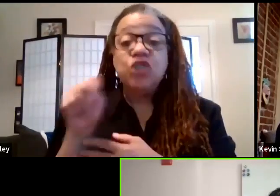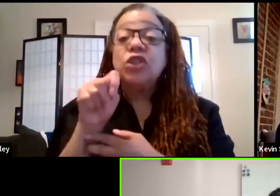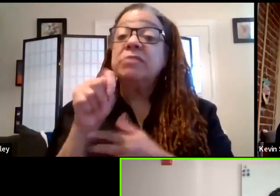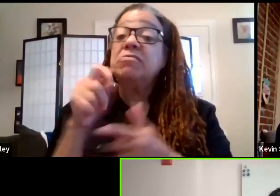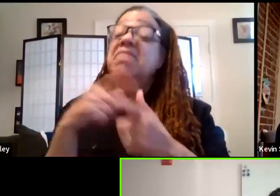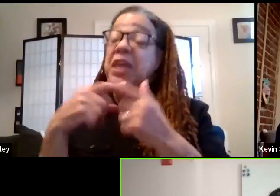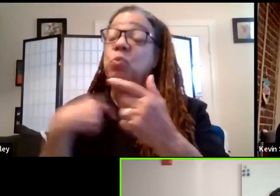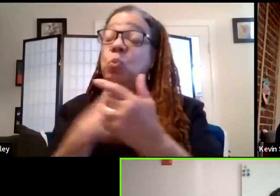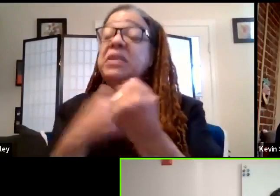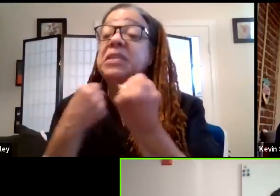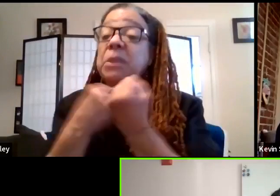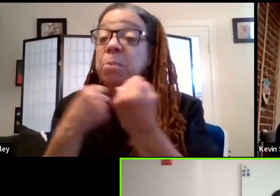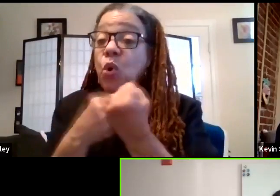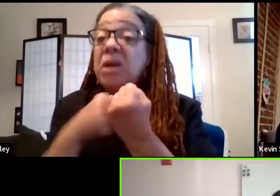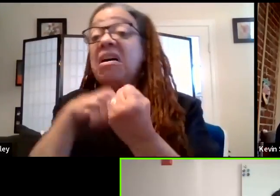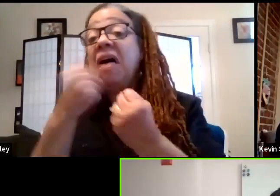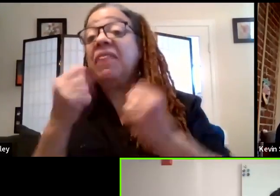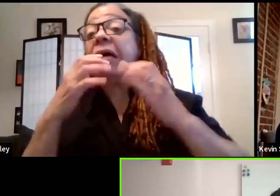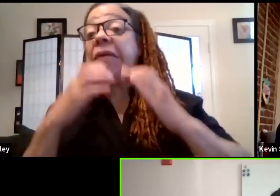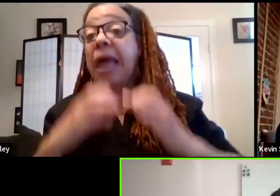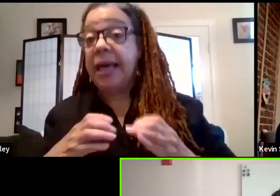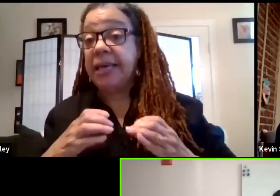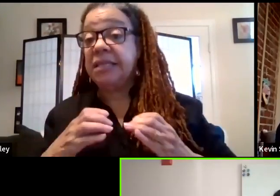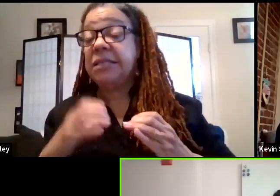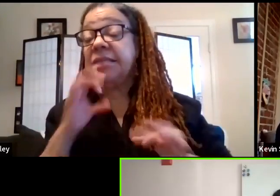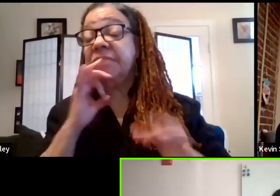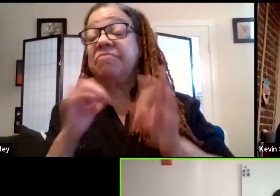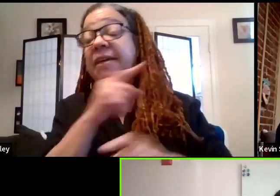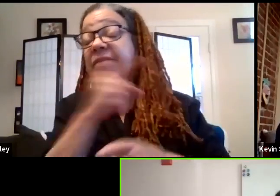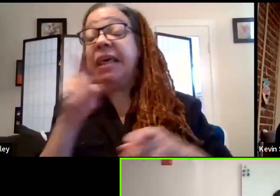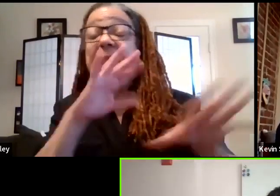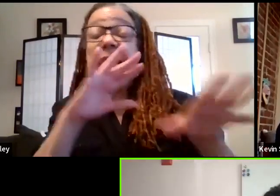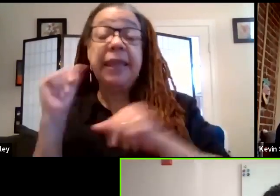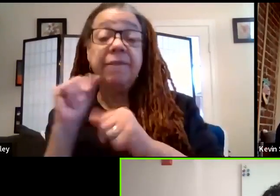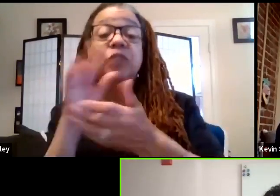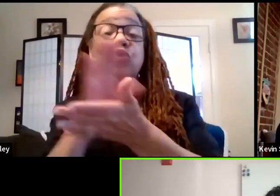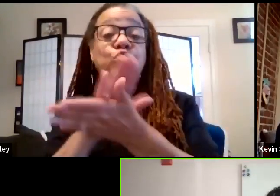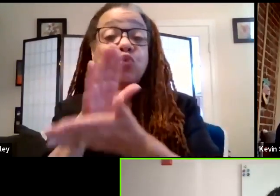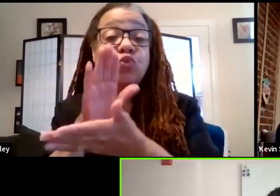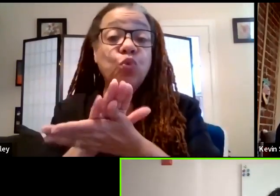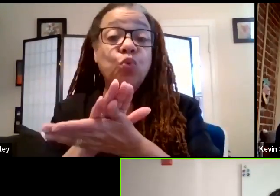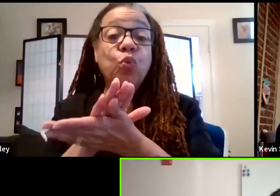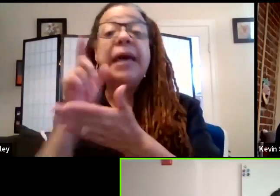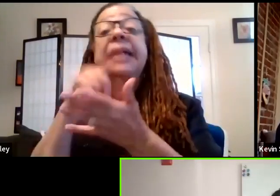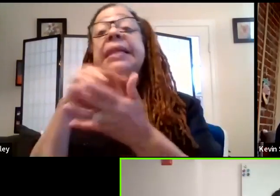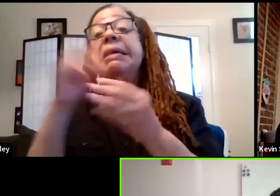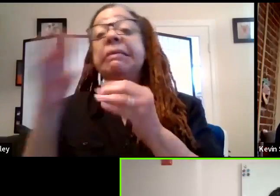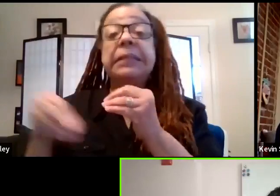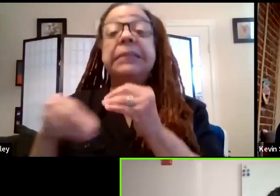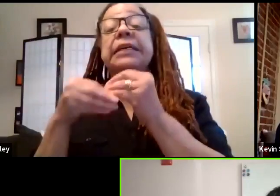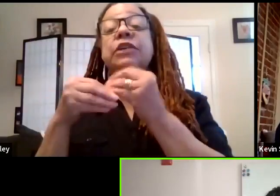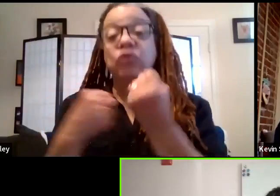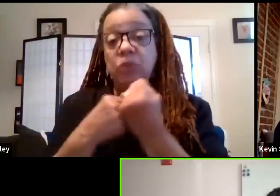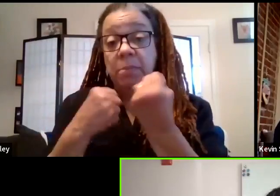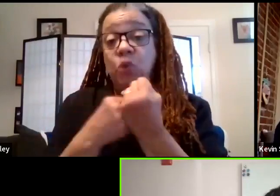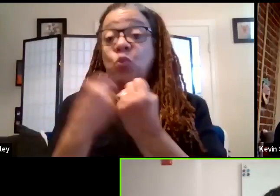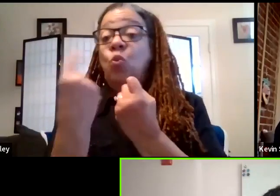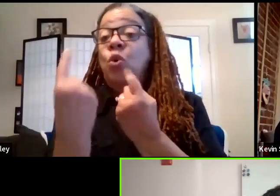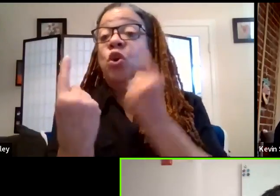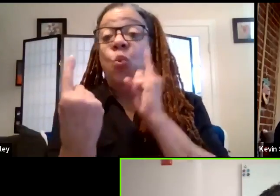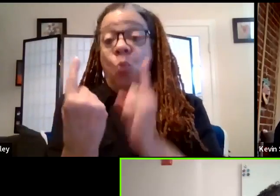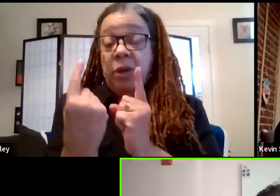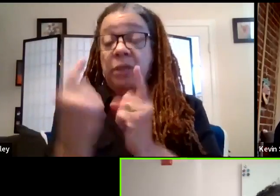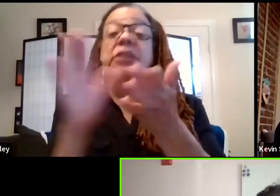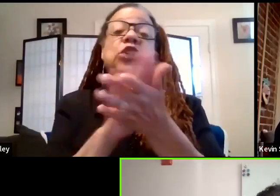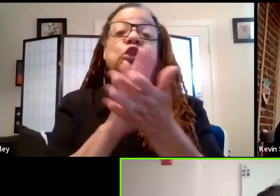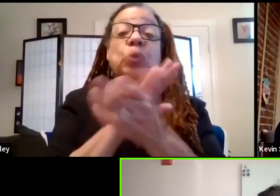support folks if they're exiting school and need additional supports, one-on-one supports to fill out paperwork,